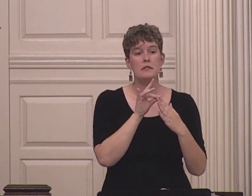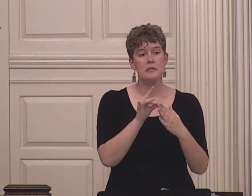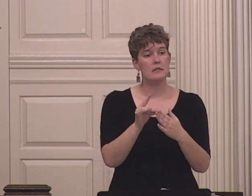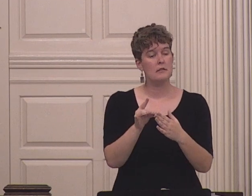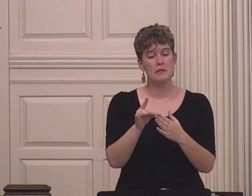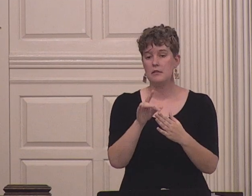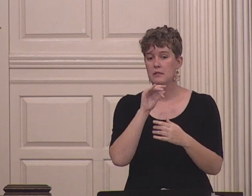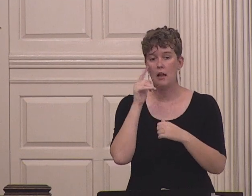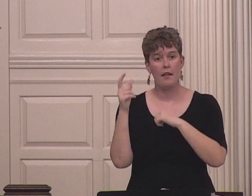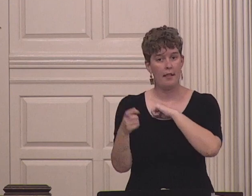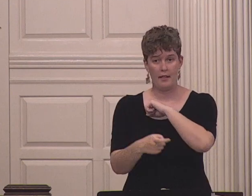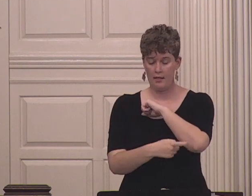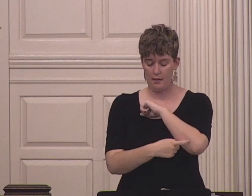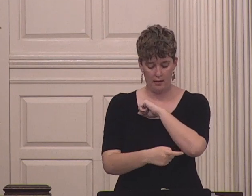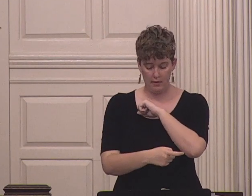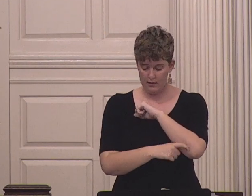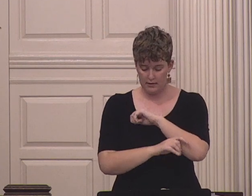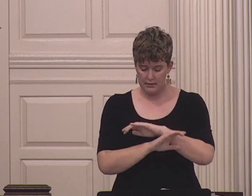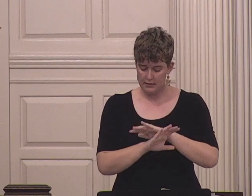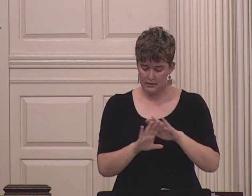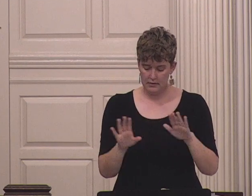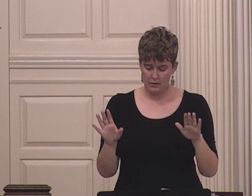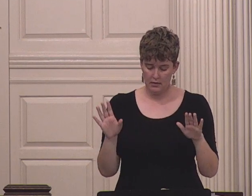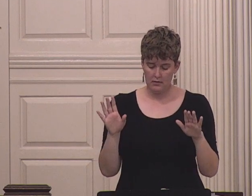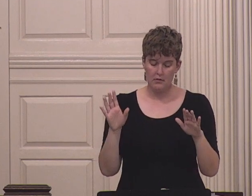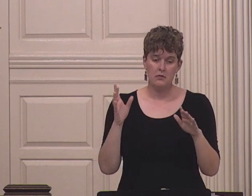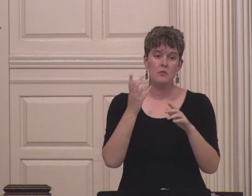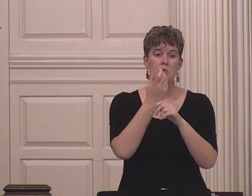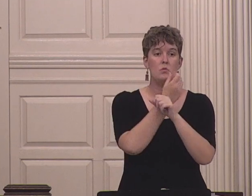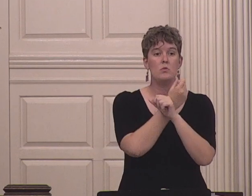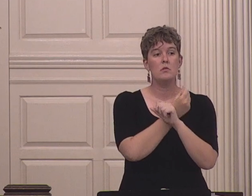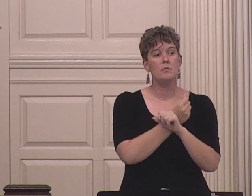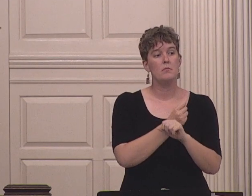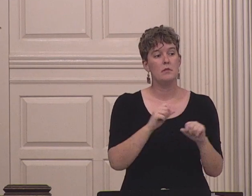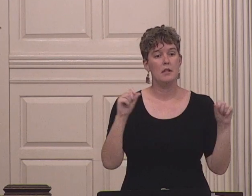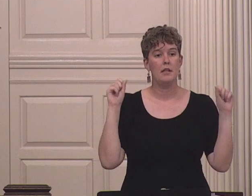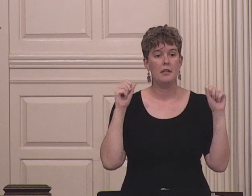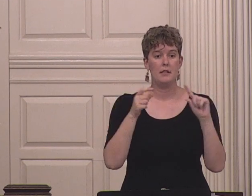against us. And lead us not into